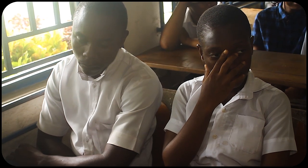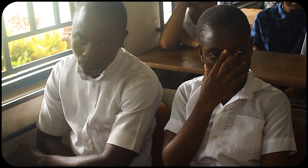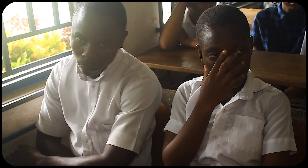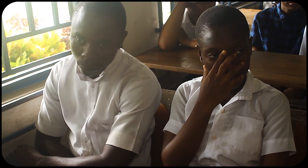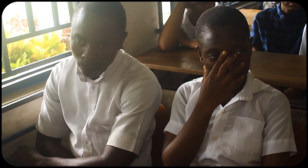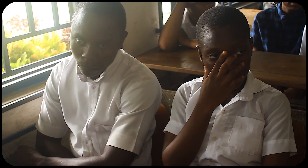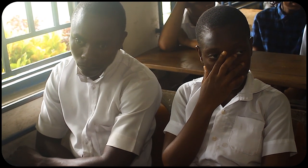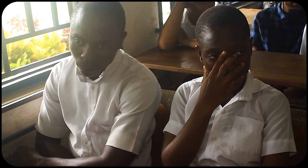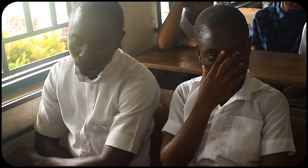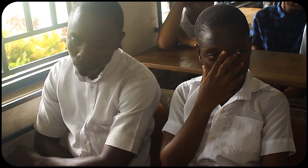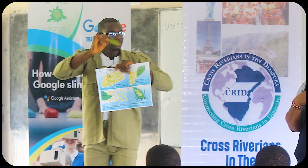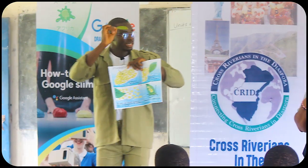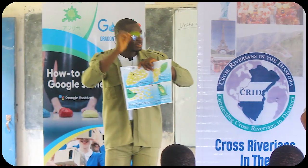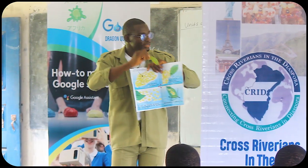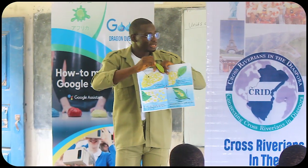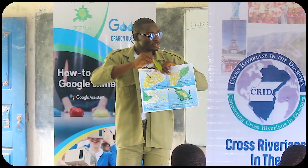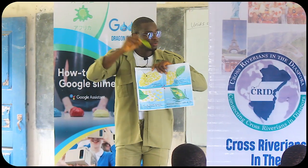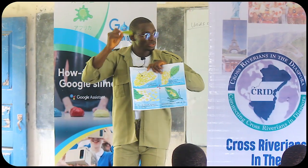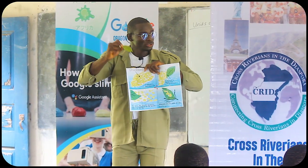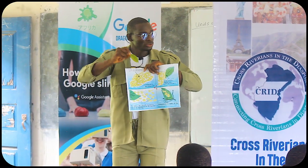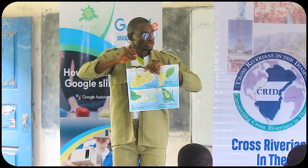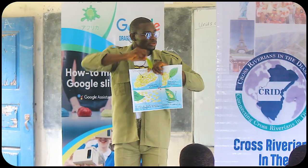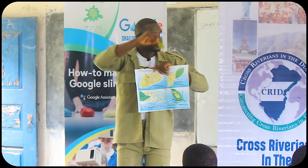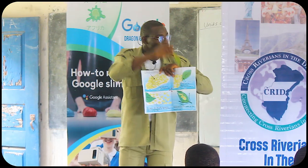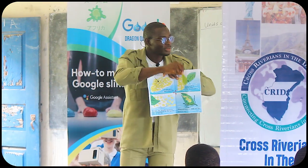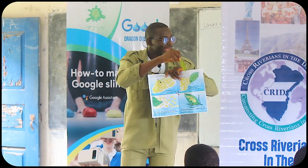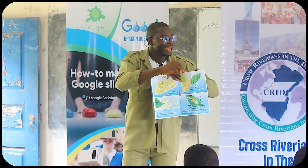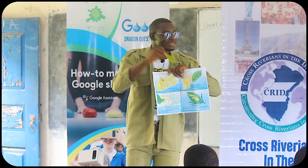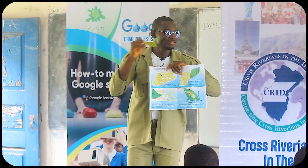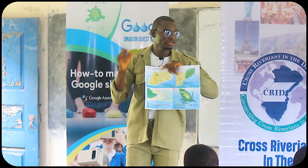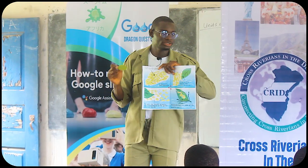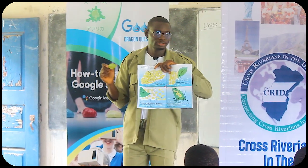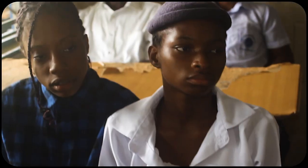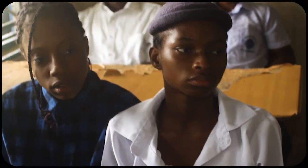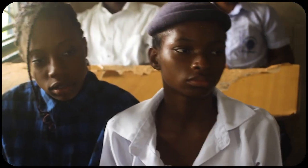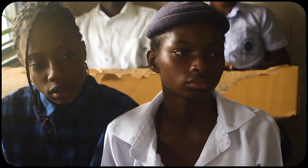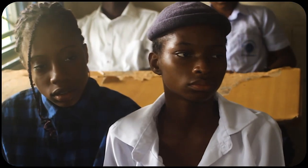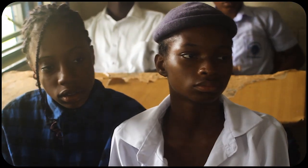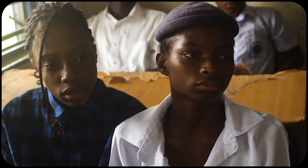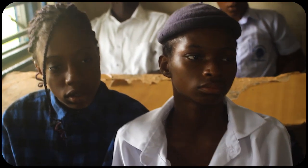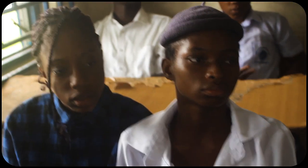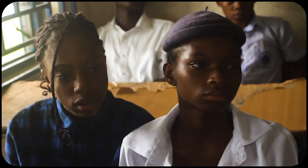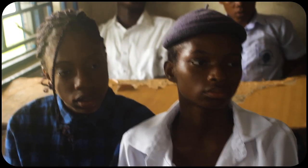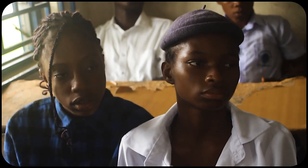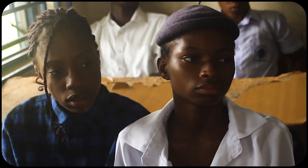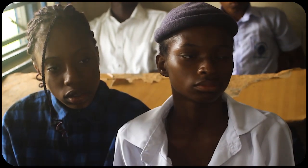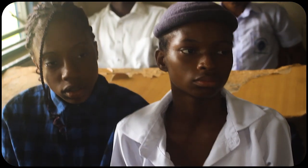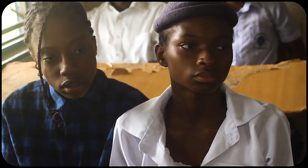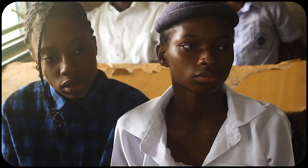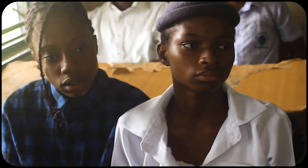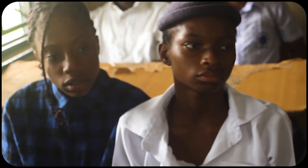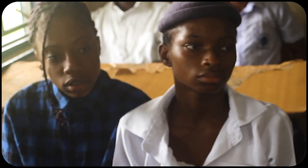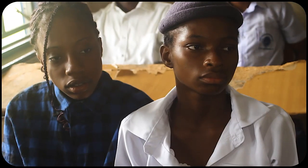It actually cuts the existence of mosquitoes from the egg stage. So mosquitoes no longer need